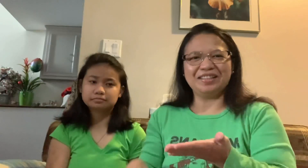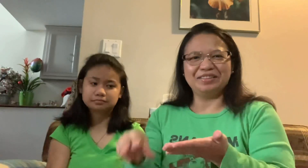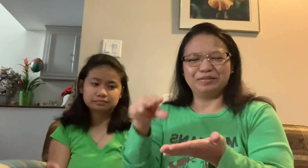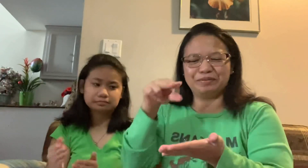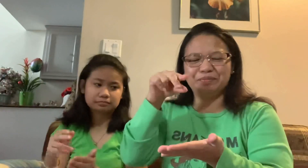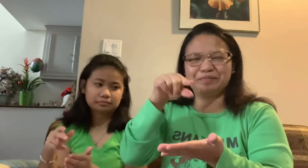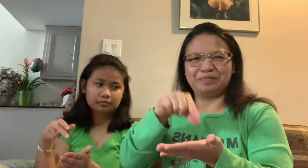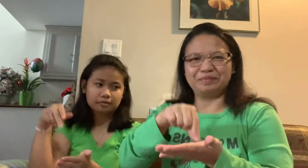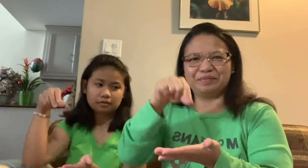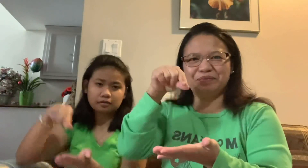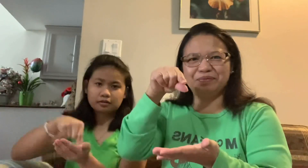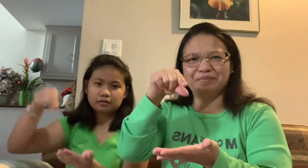Chicken.